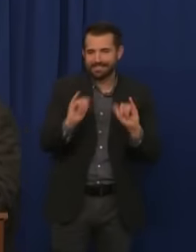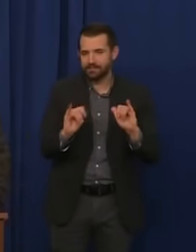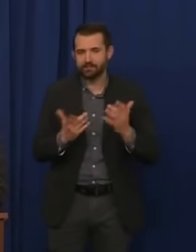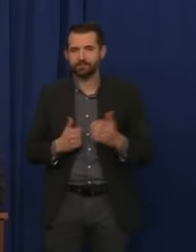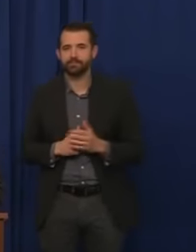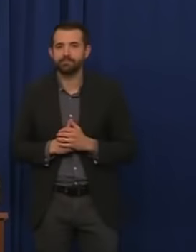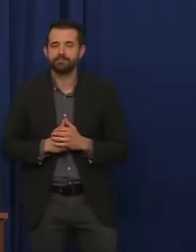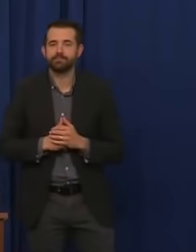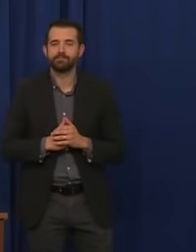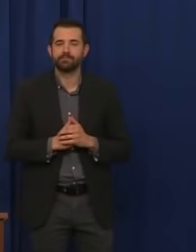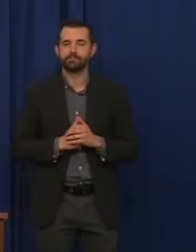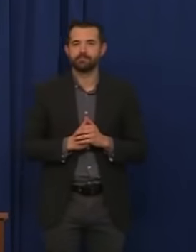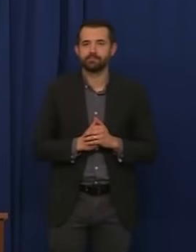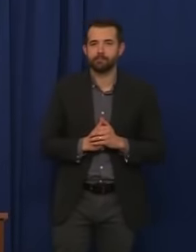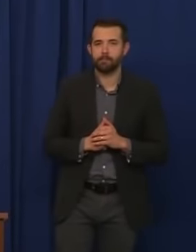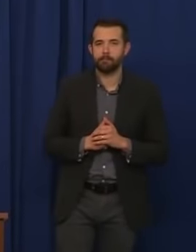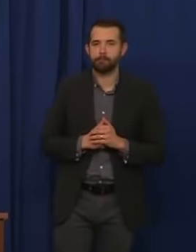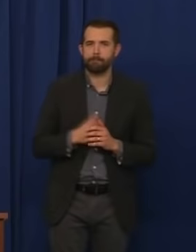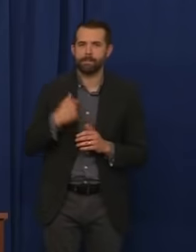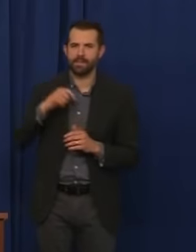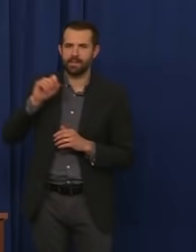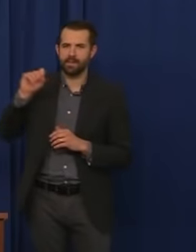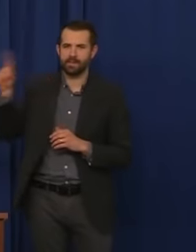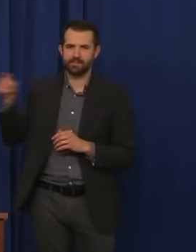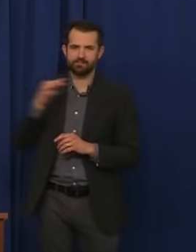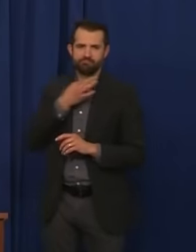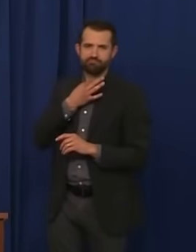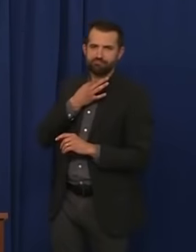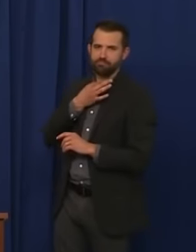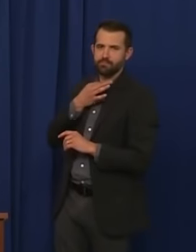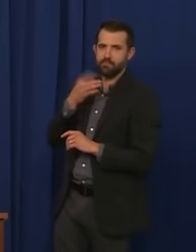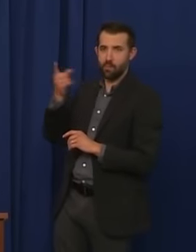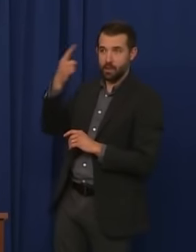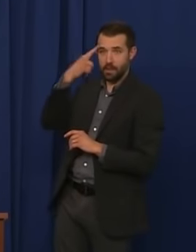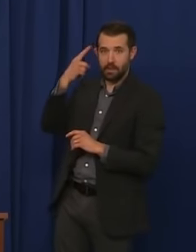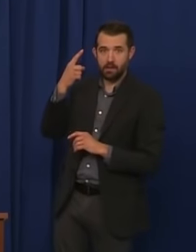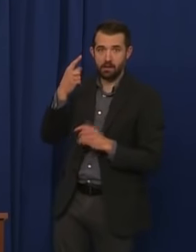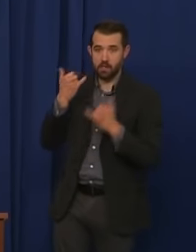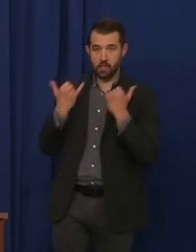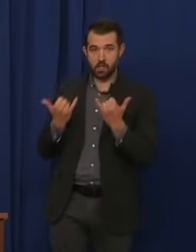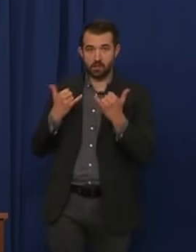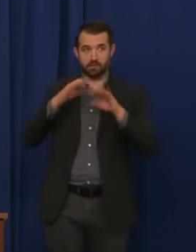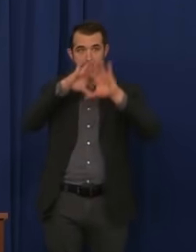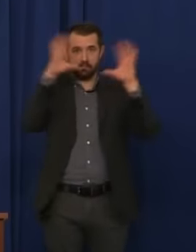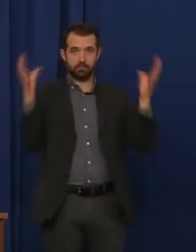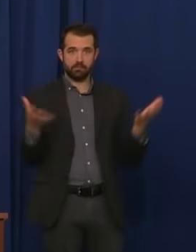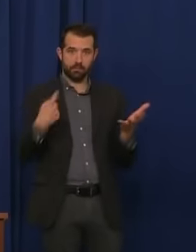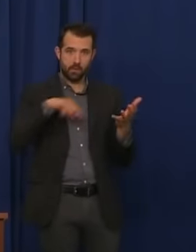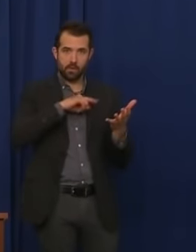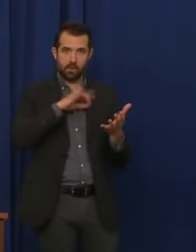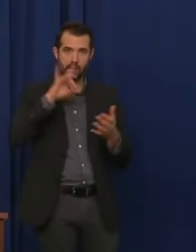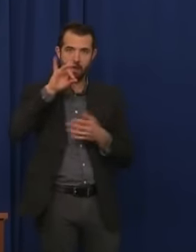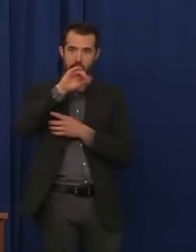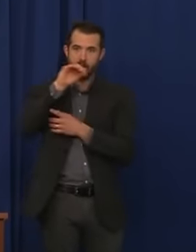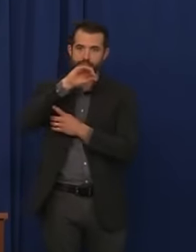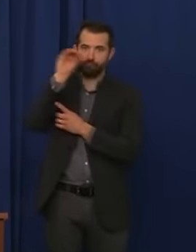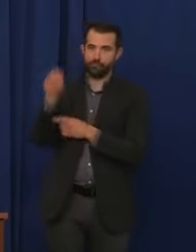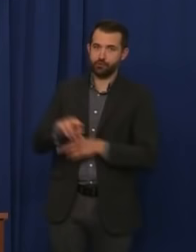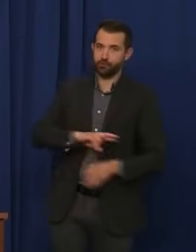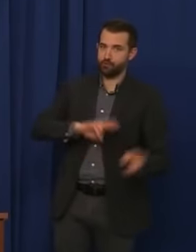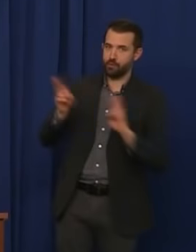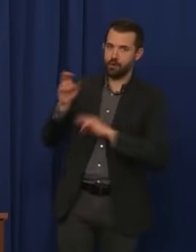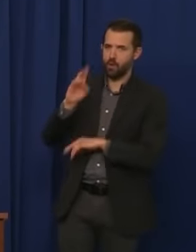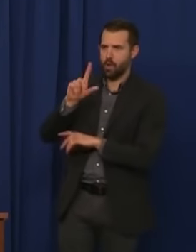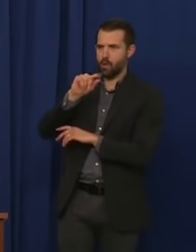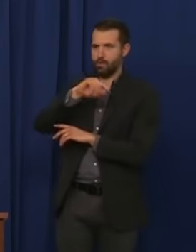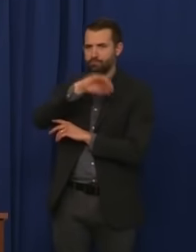We'll turn next so is to... Is there a percentage that you think you are on the way there? Like, is this 80% done? You're going to get 20% public input,